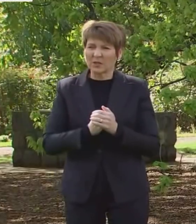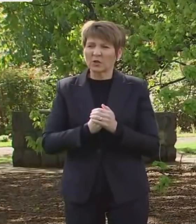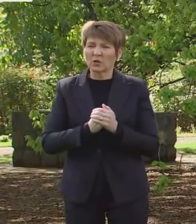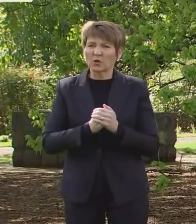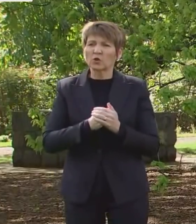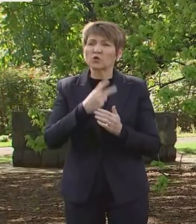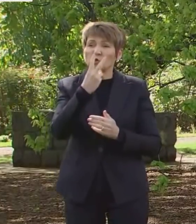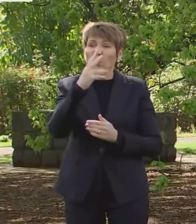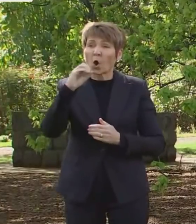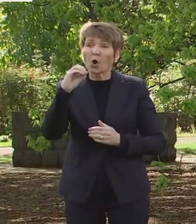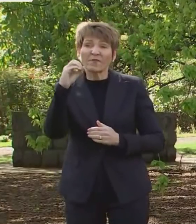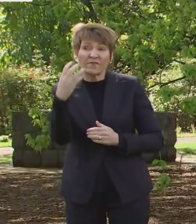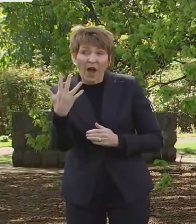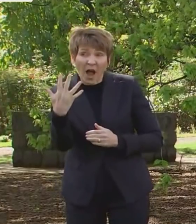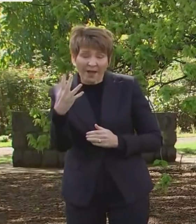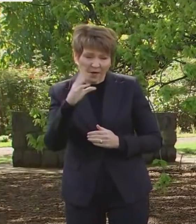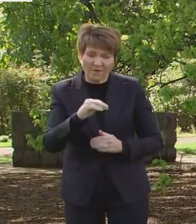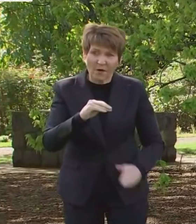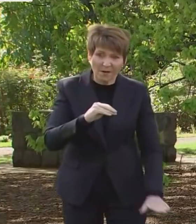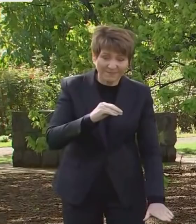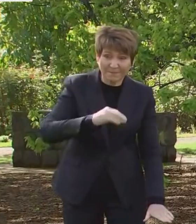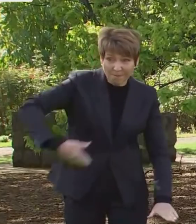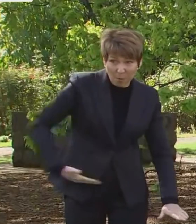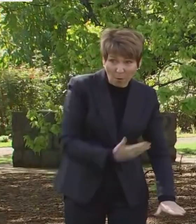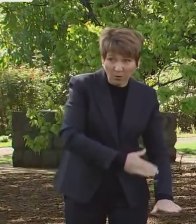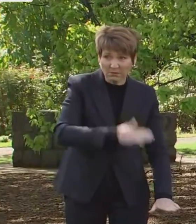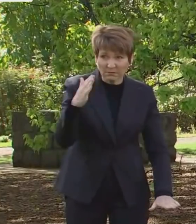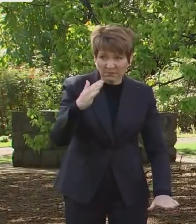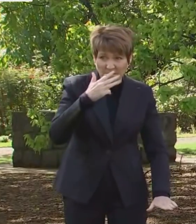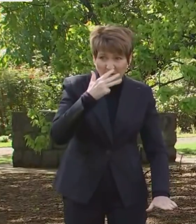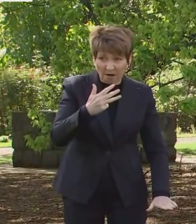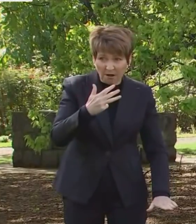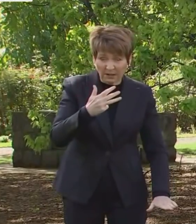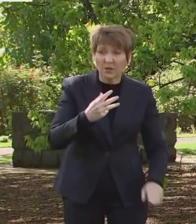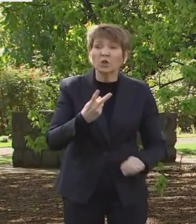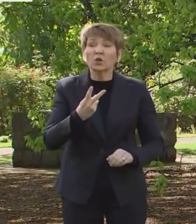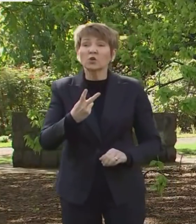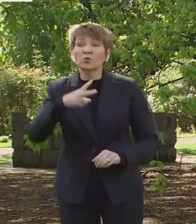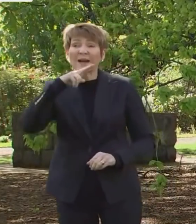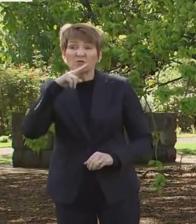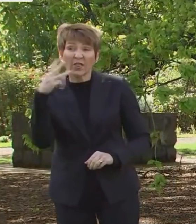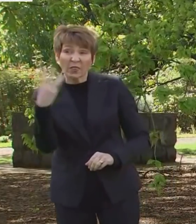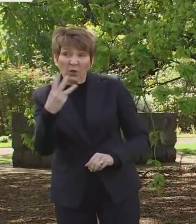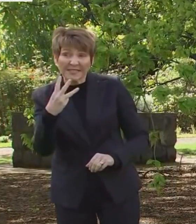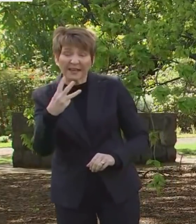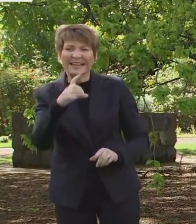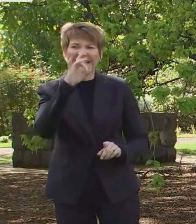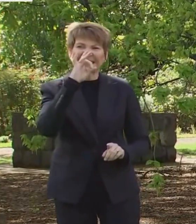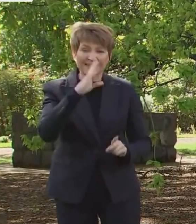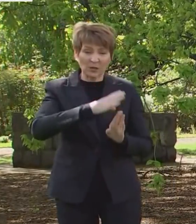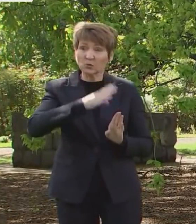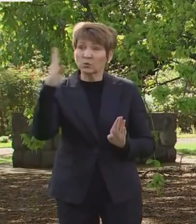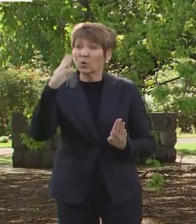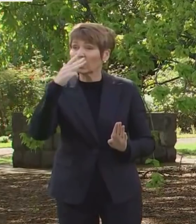205 are aged between 0 and 9 years of age. 213 are aged between 10 and 19.